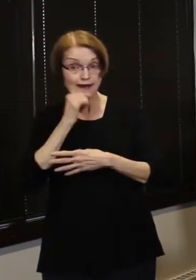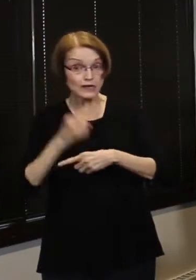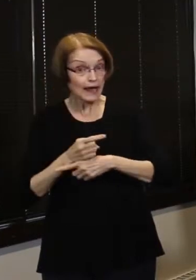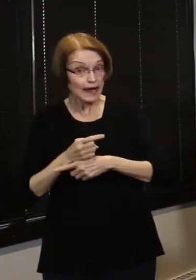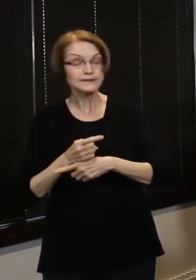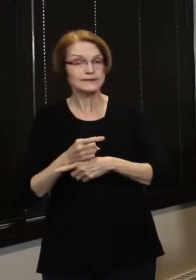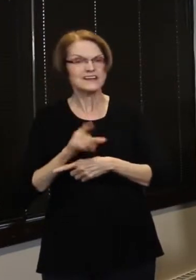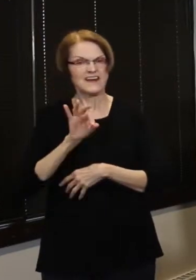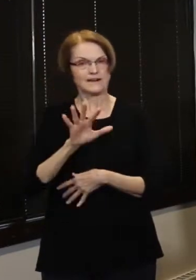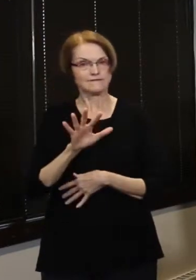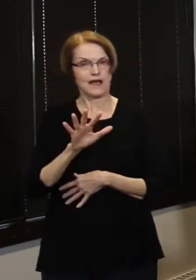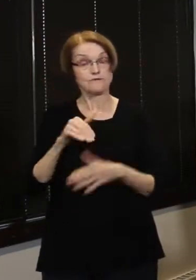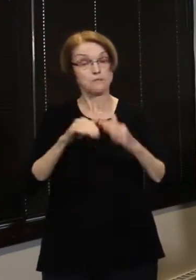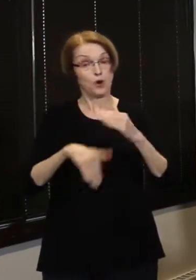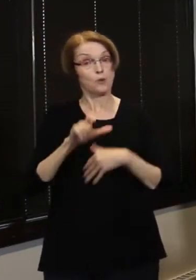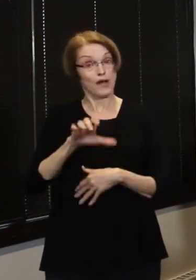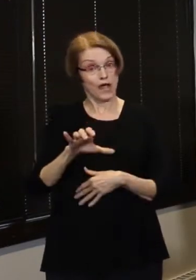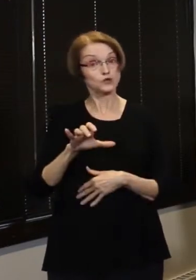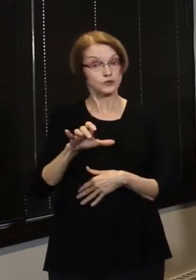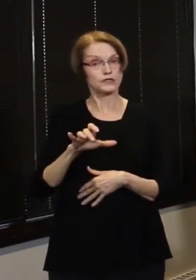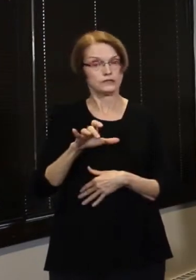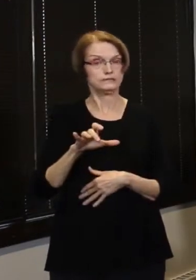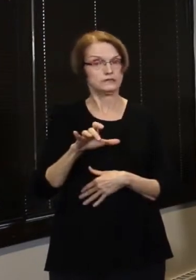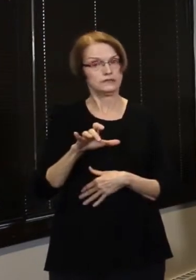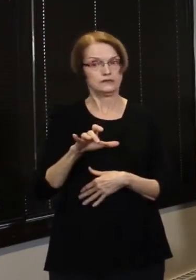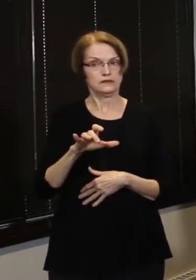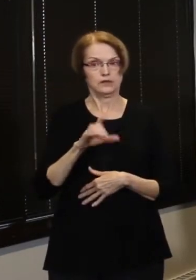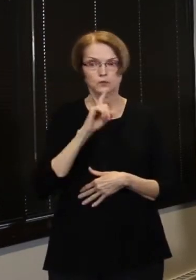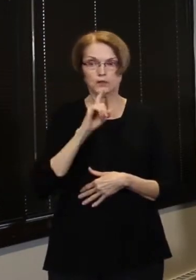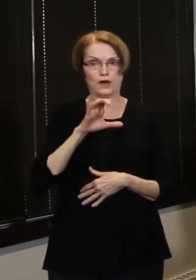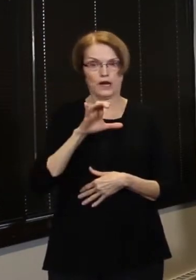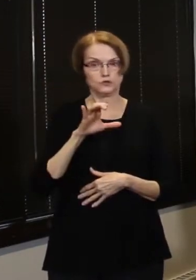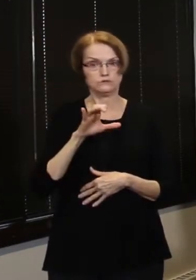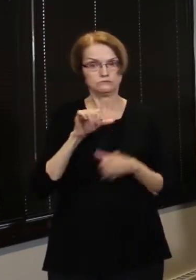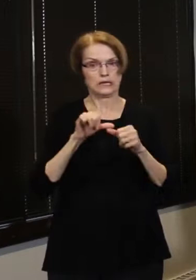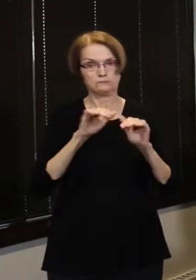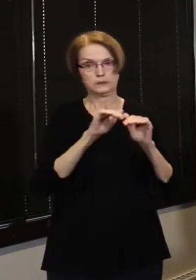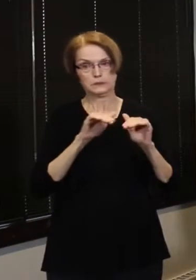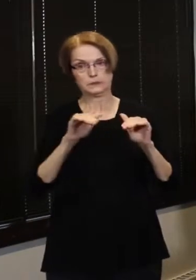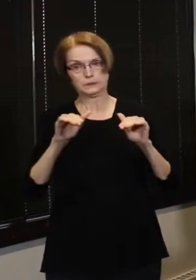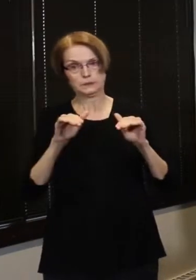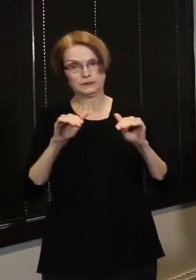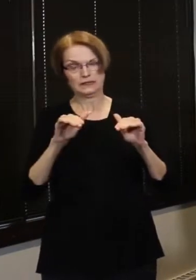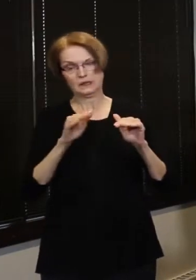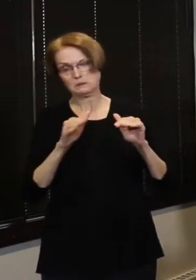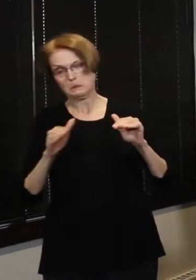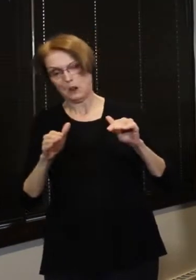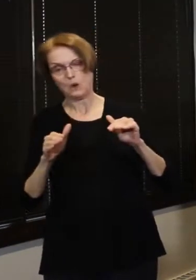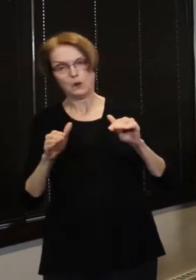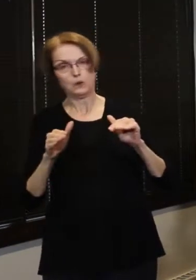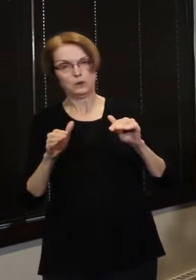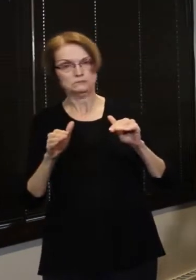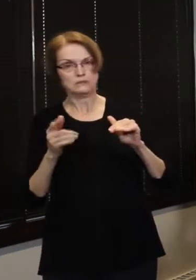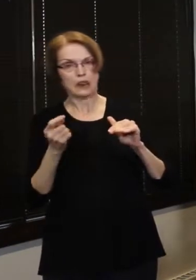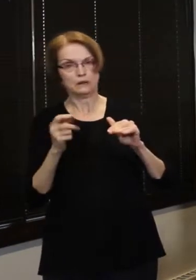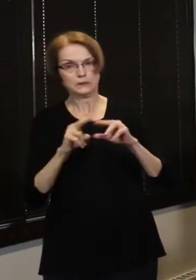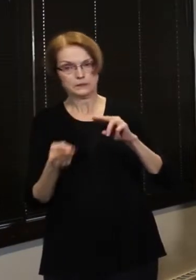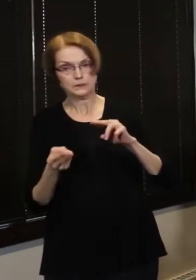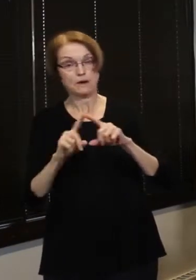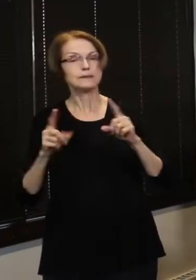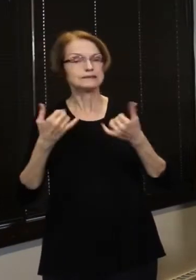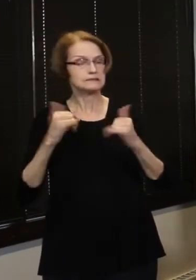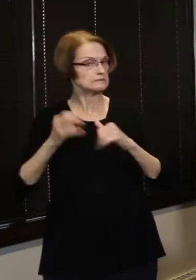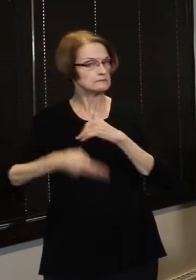So it's below that 100 mark that we've been sitting at for quite some time, but still way too high.